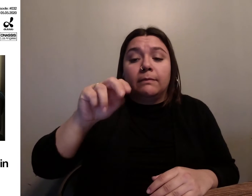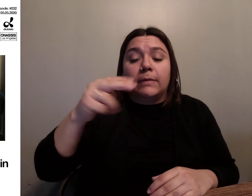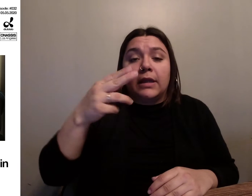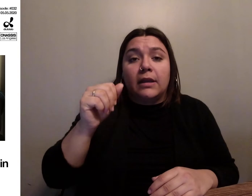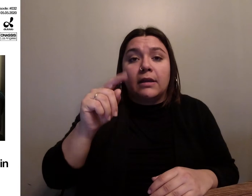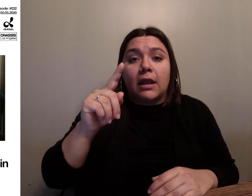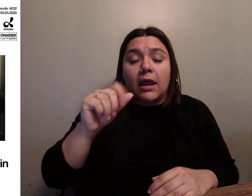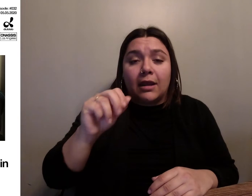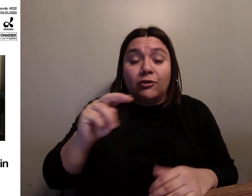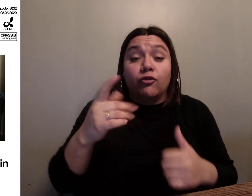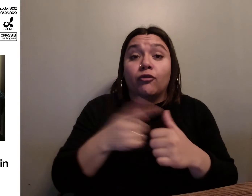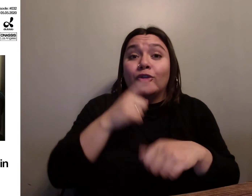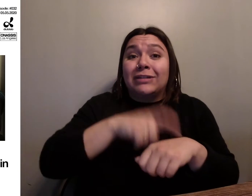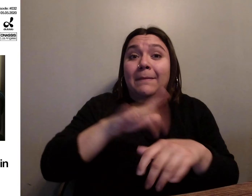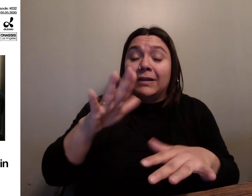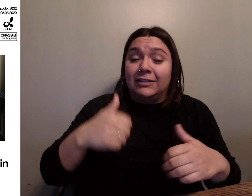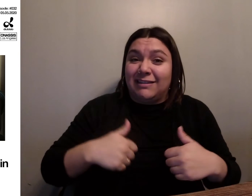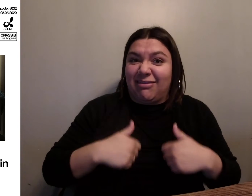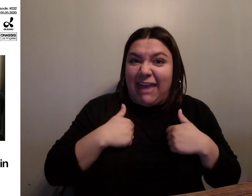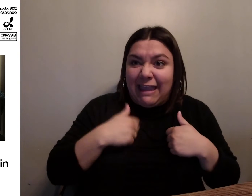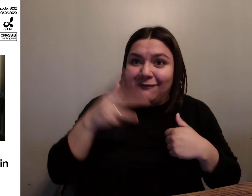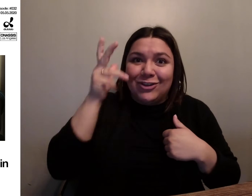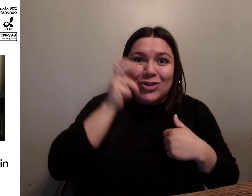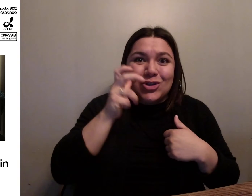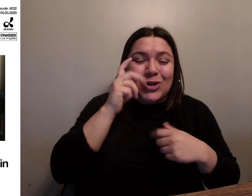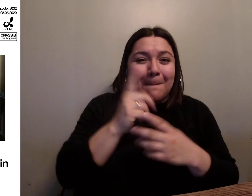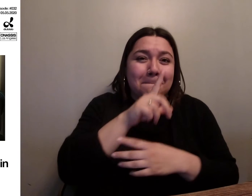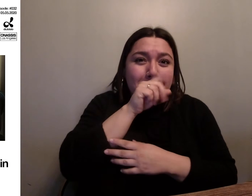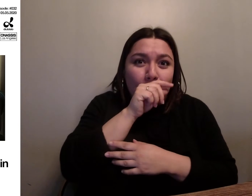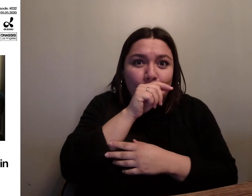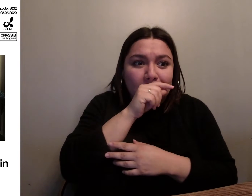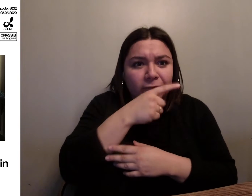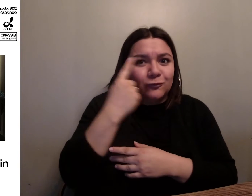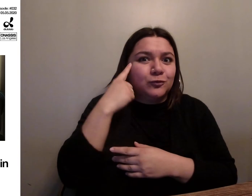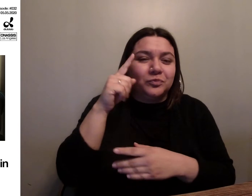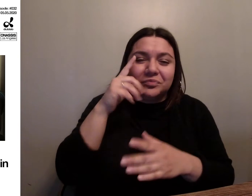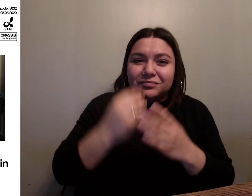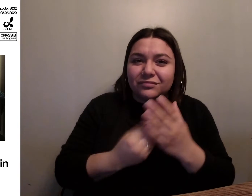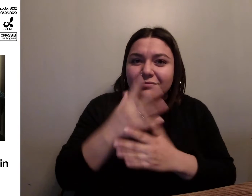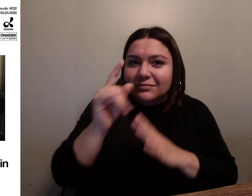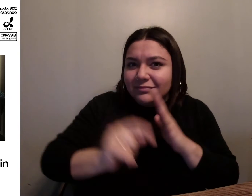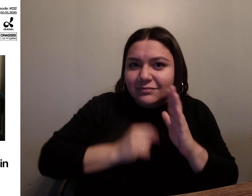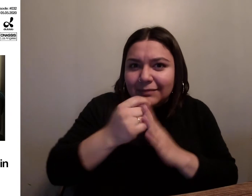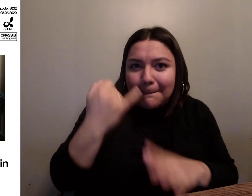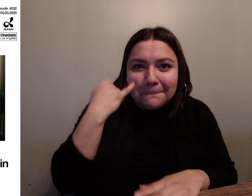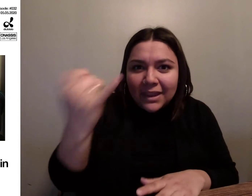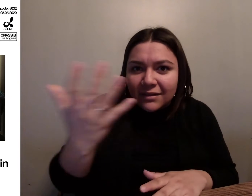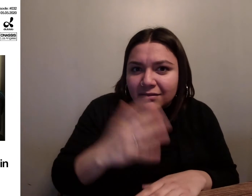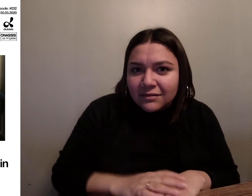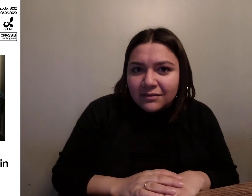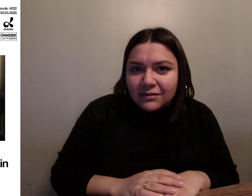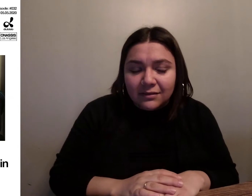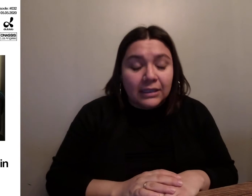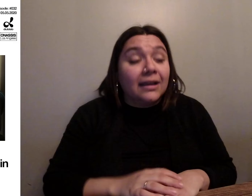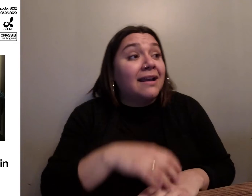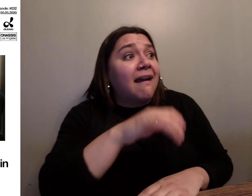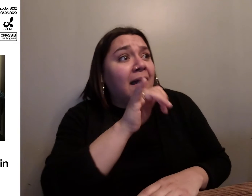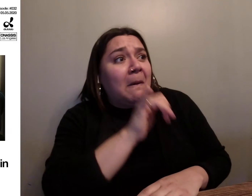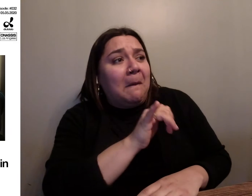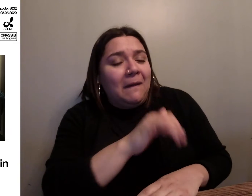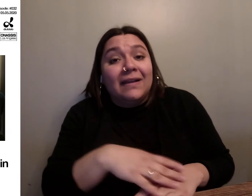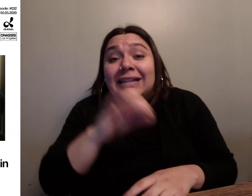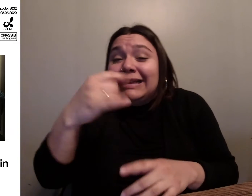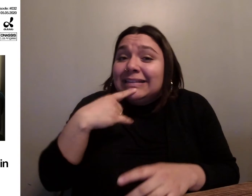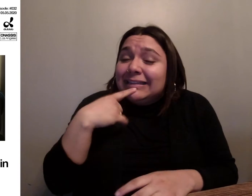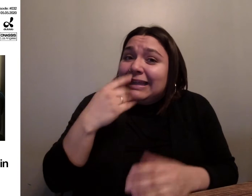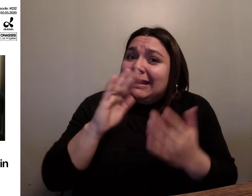that? And yeah, he said the city is so amazingly quiet. And he said, and then I'm getting these notes